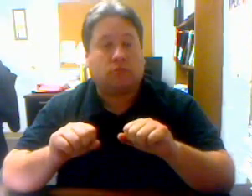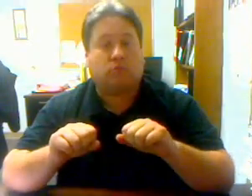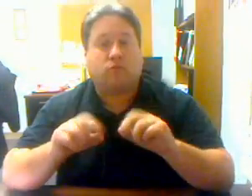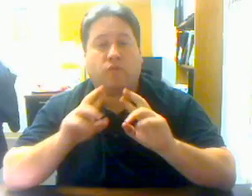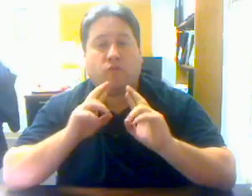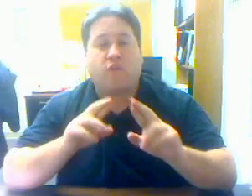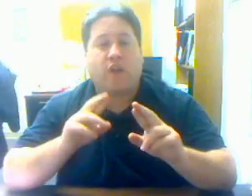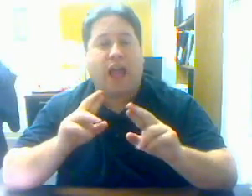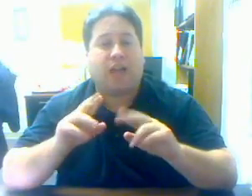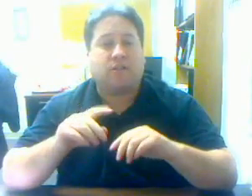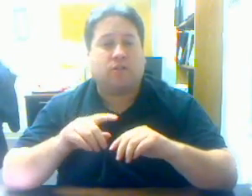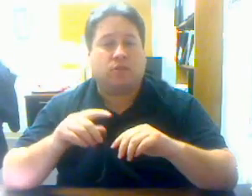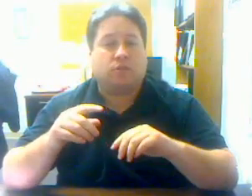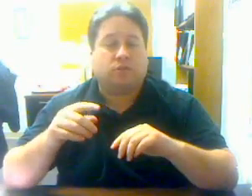hearing, things that they're seeing.